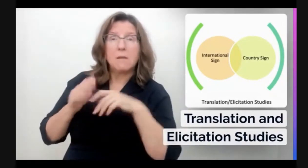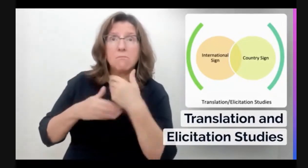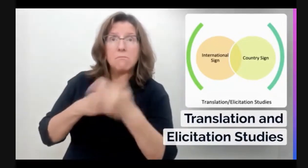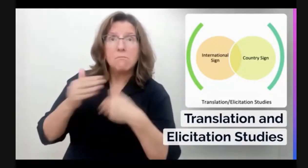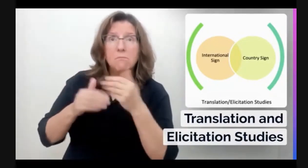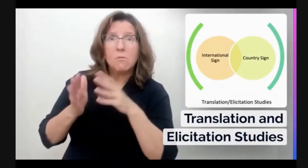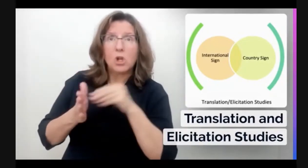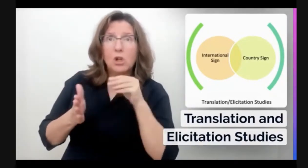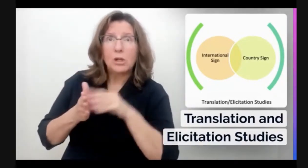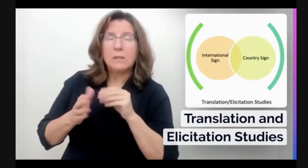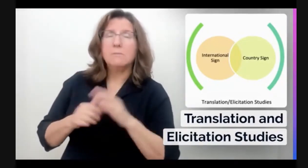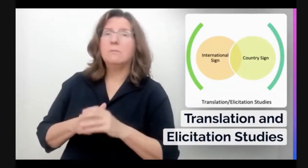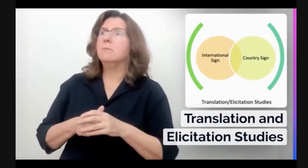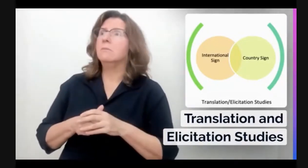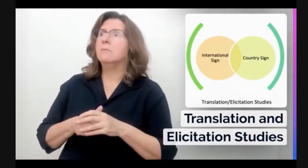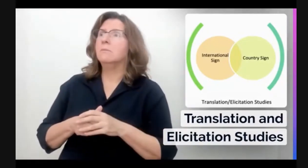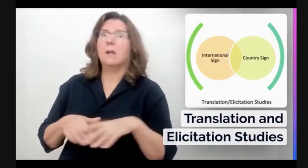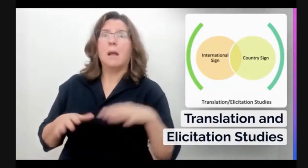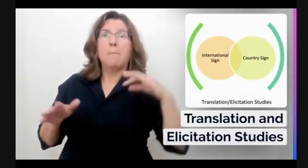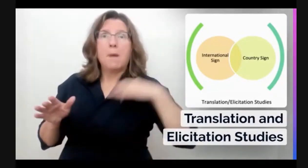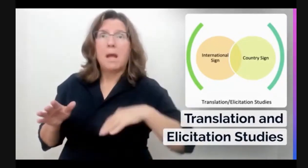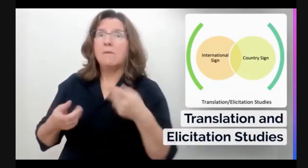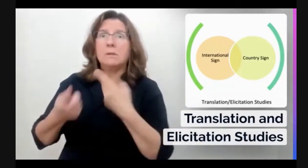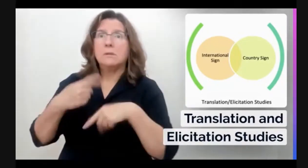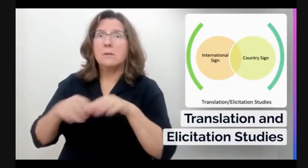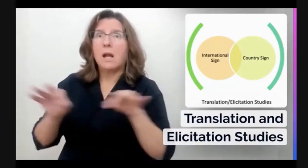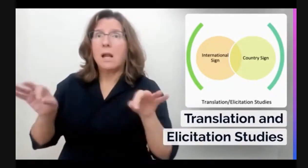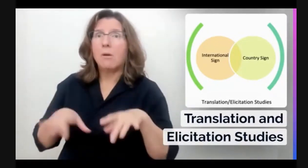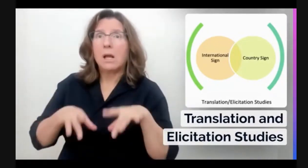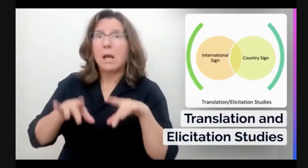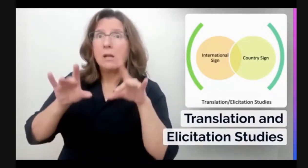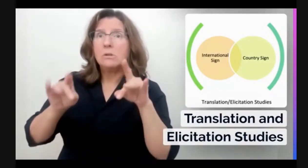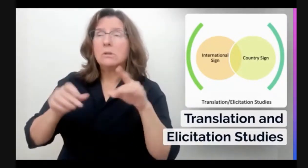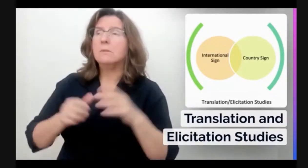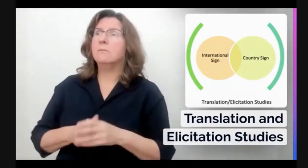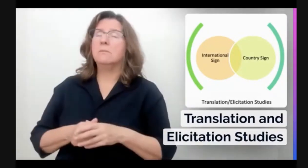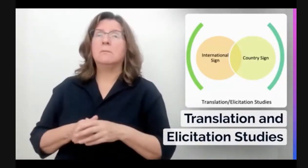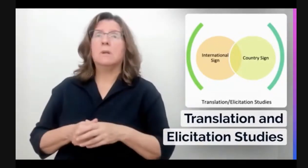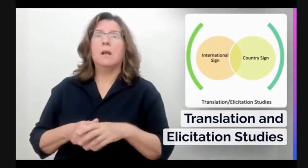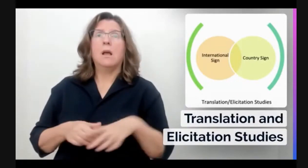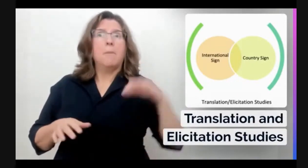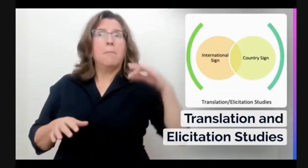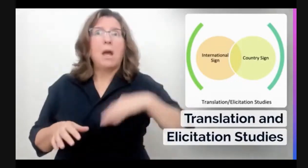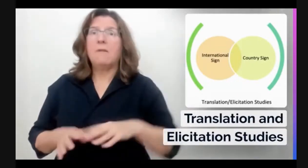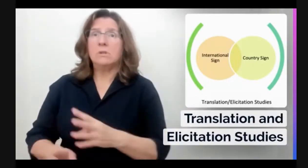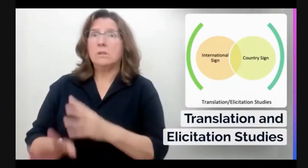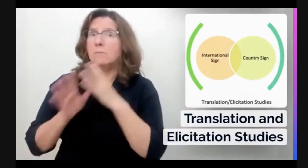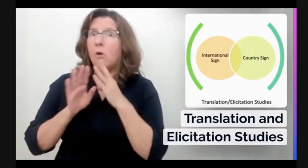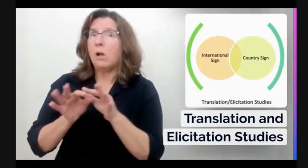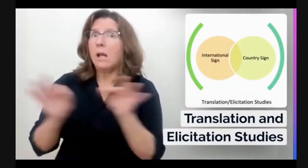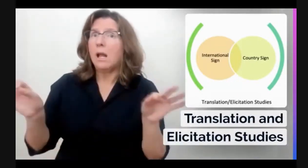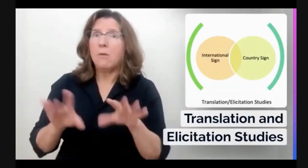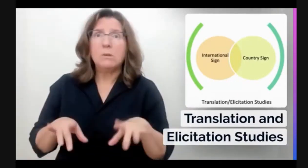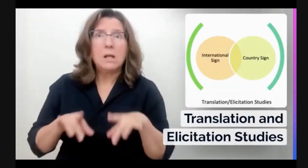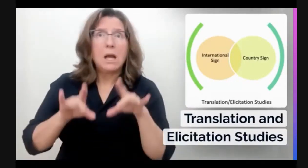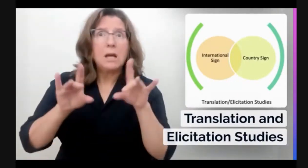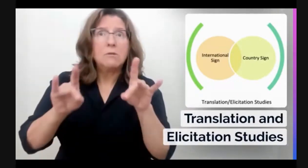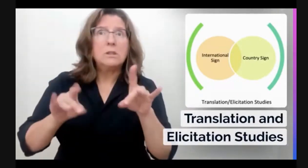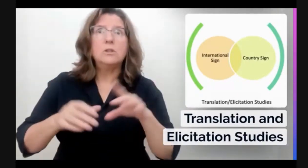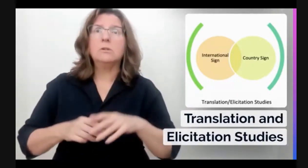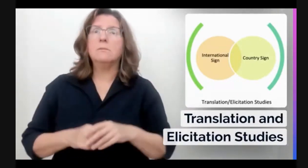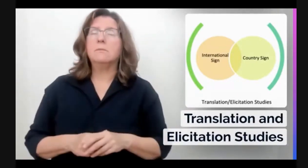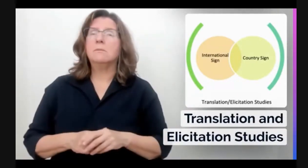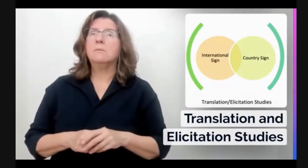Were educational outcomes such as reading, sign language acquisition, spoken language